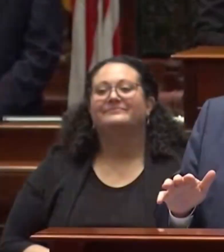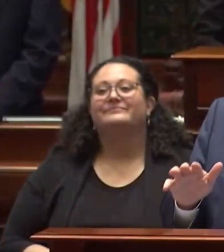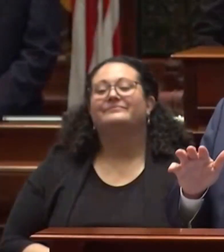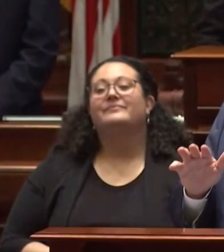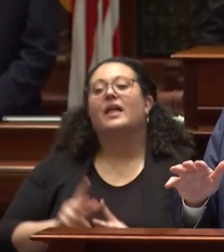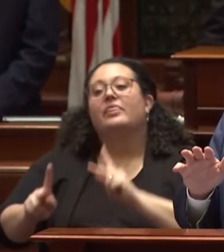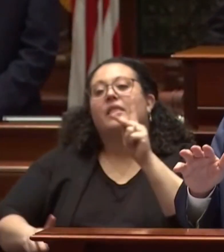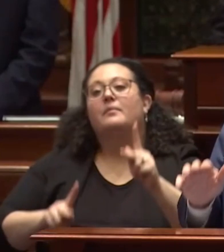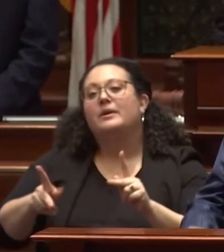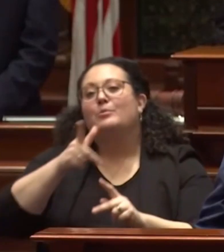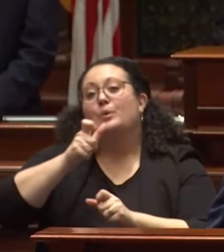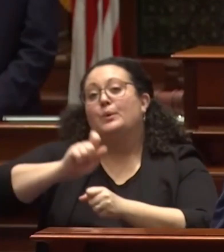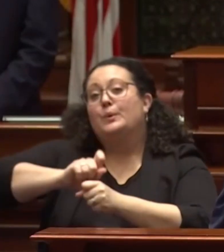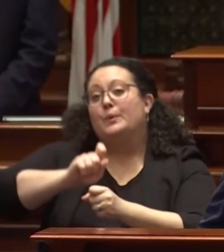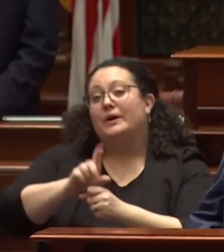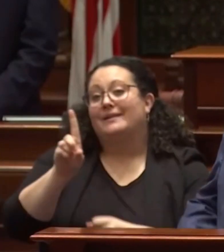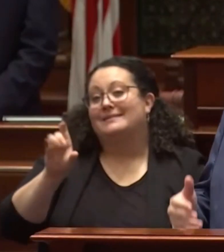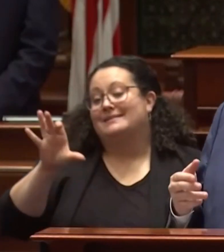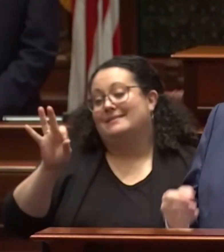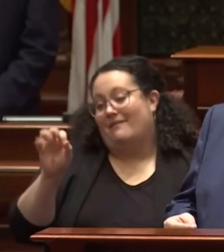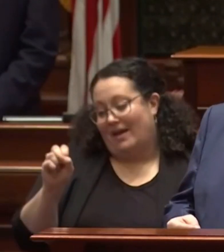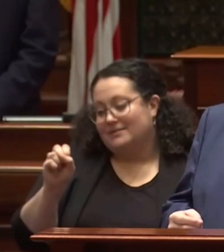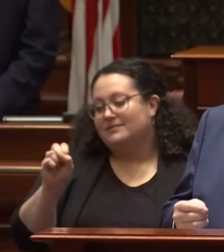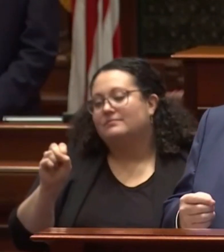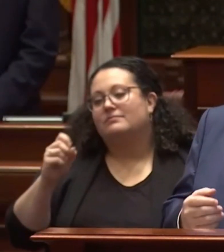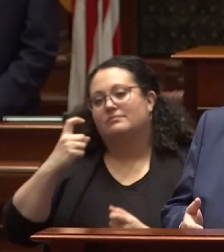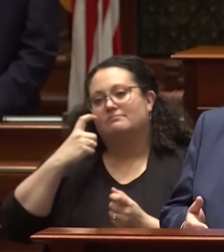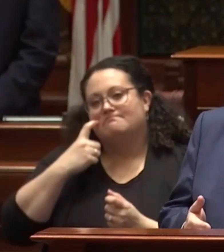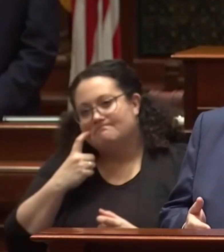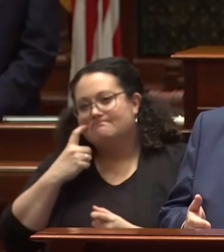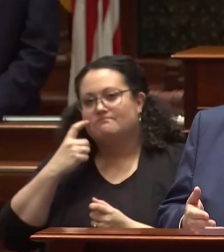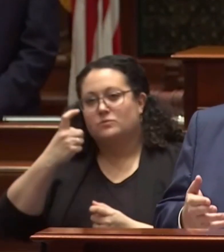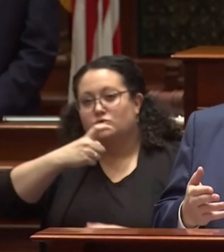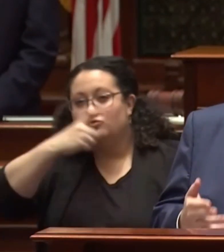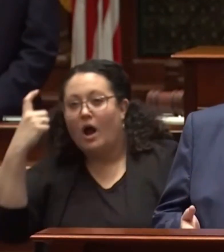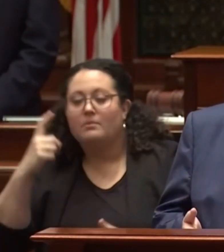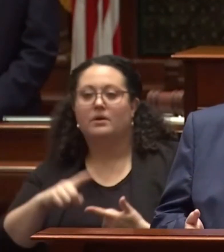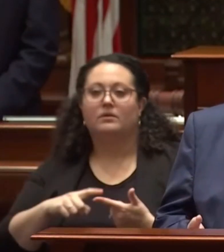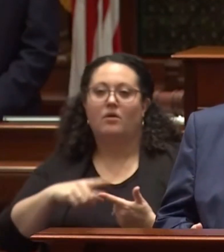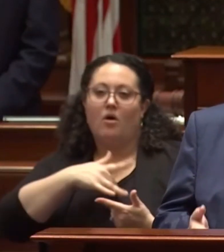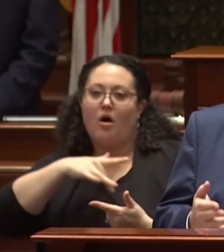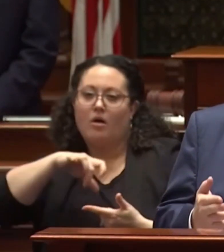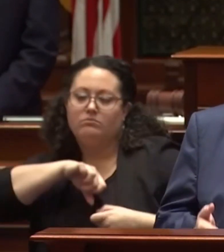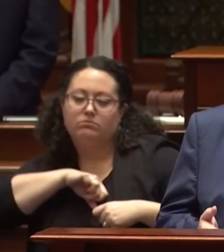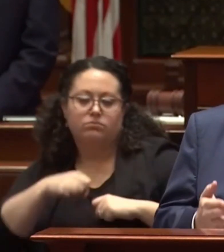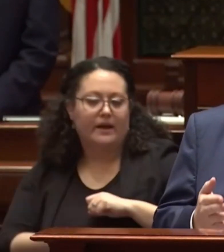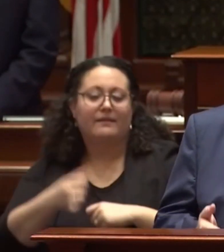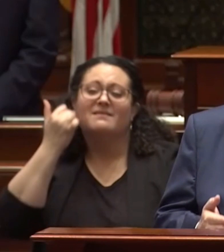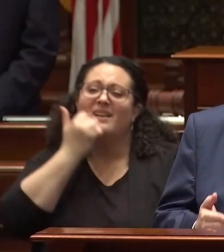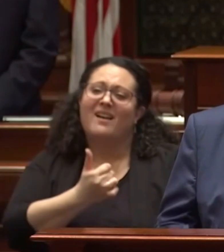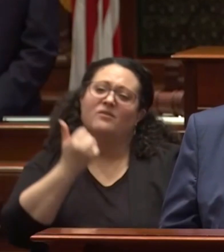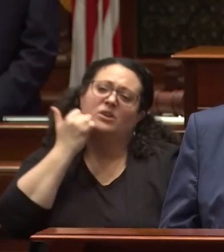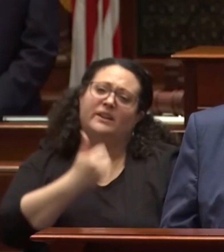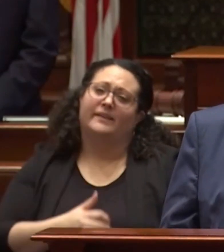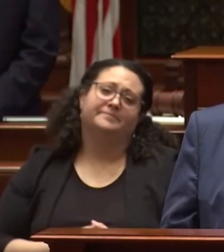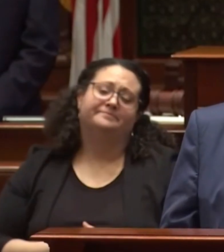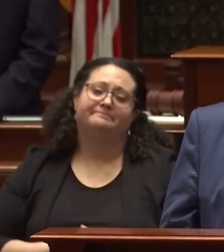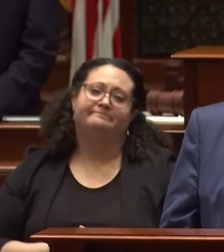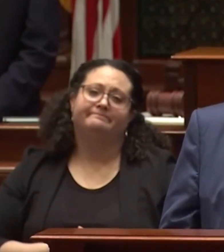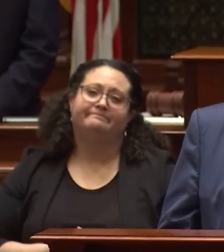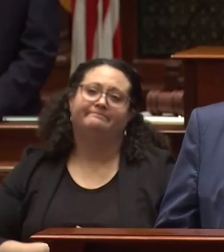The people who work at DCFS are witness to trauma and heartbreak every single